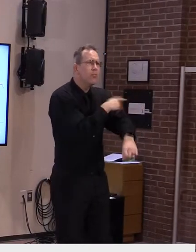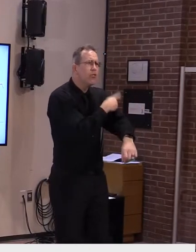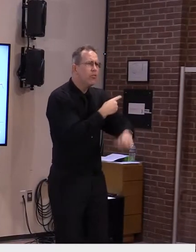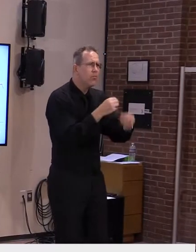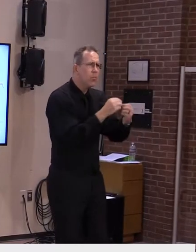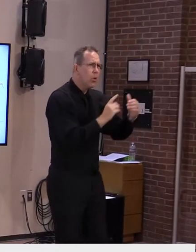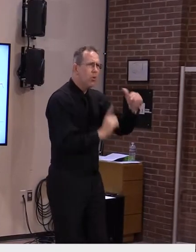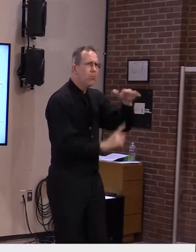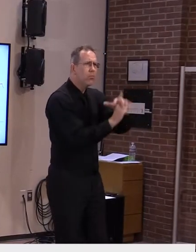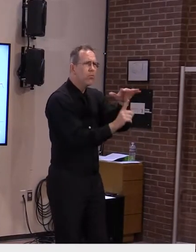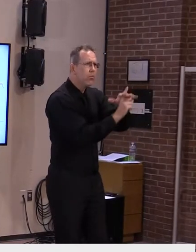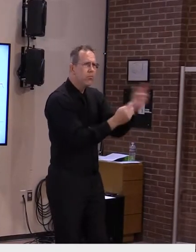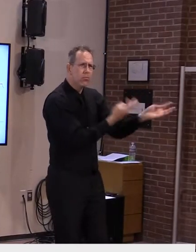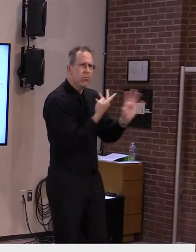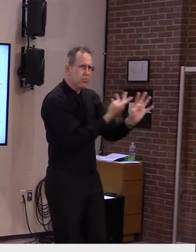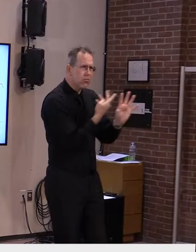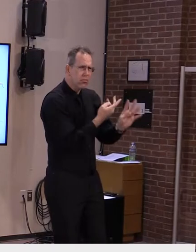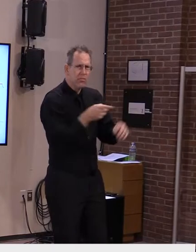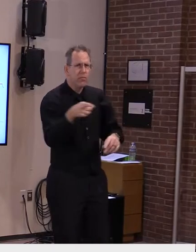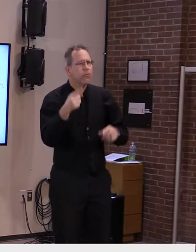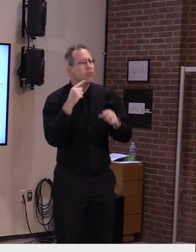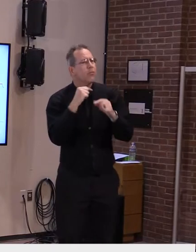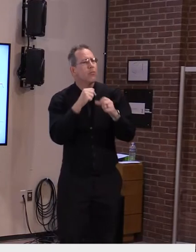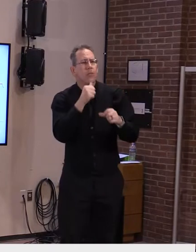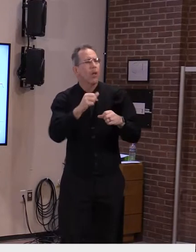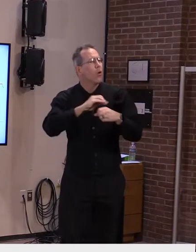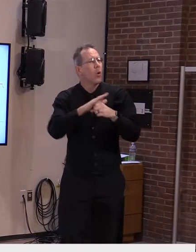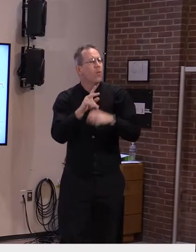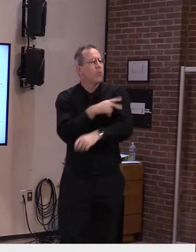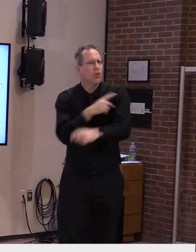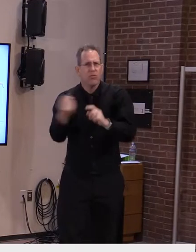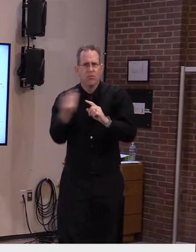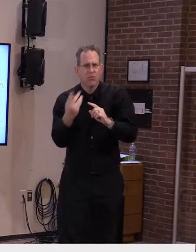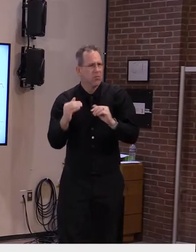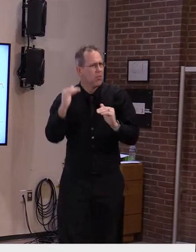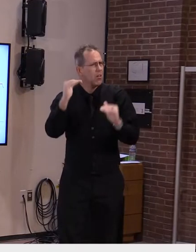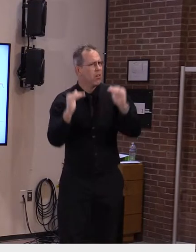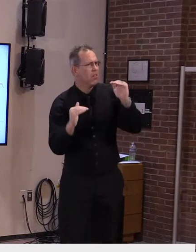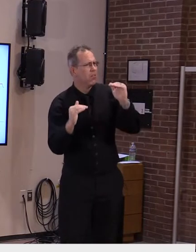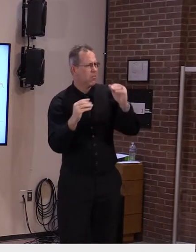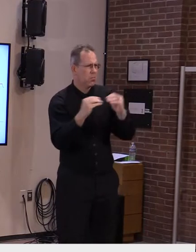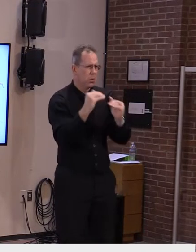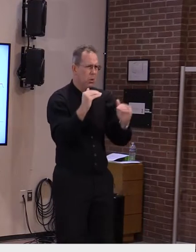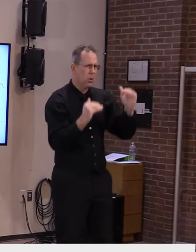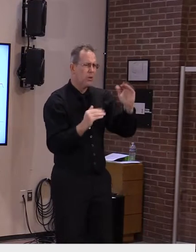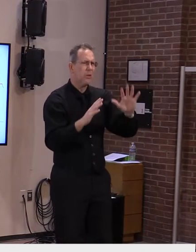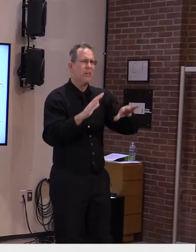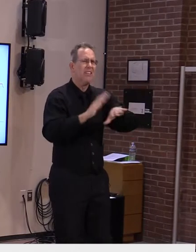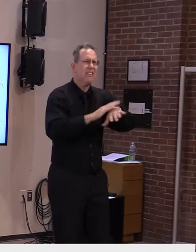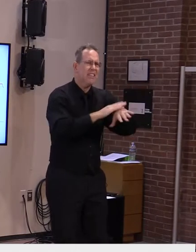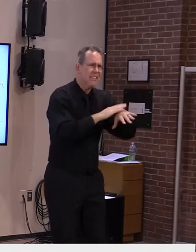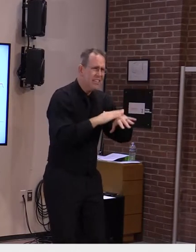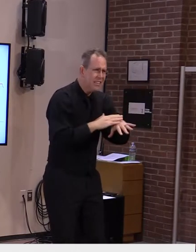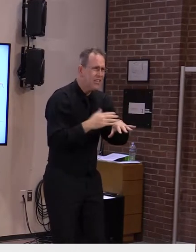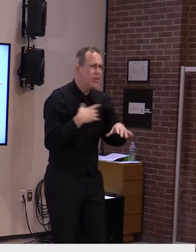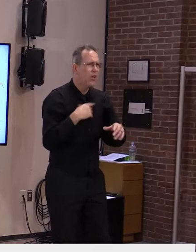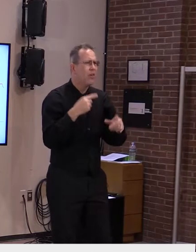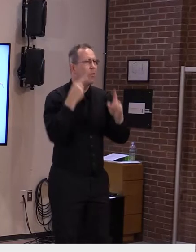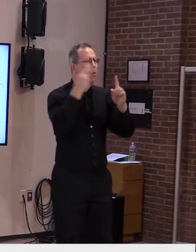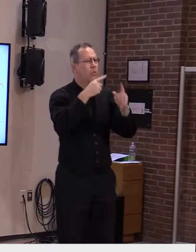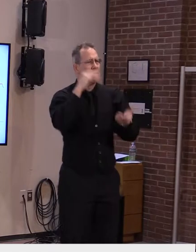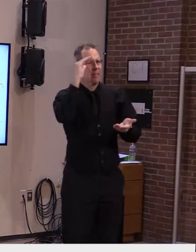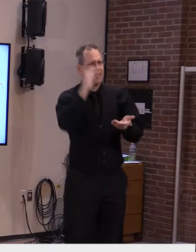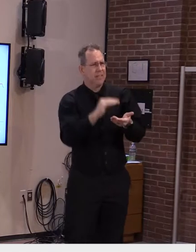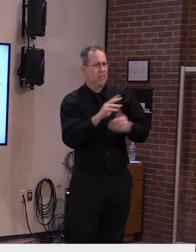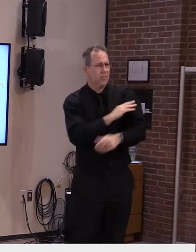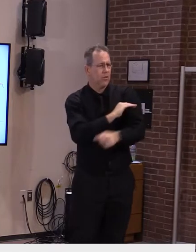offline, meaning that the availability number went down this week. So again, something to keep a close eye on